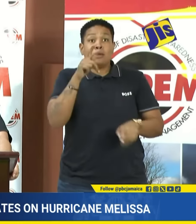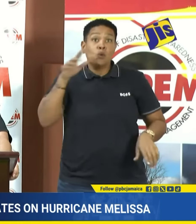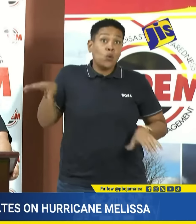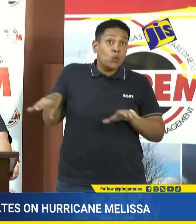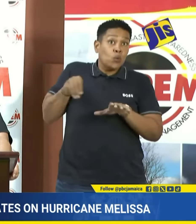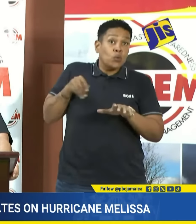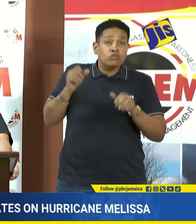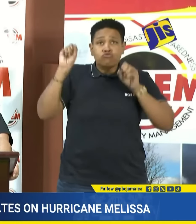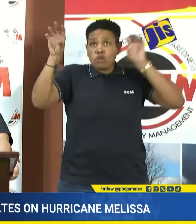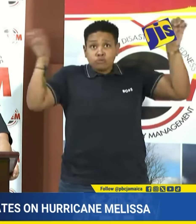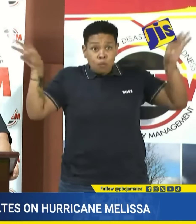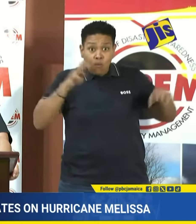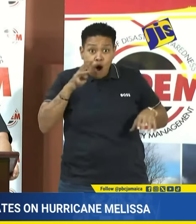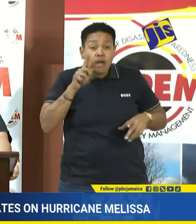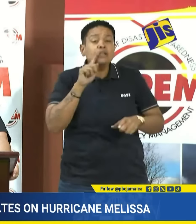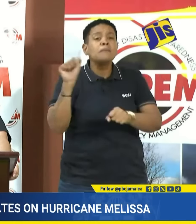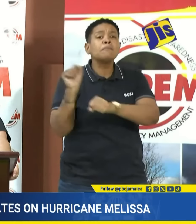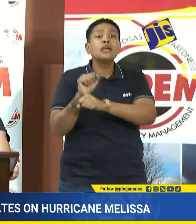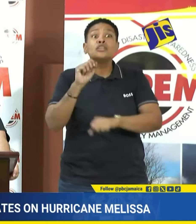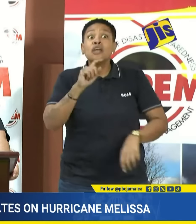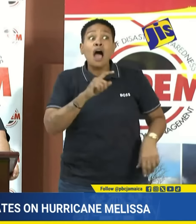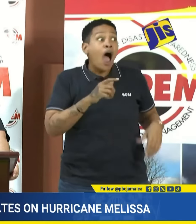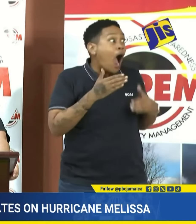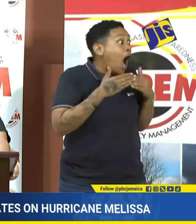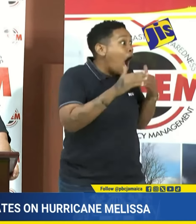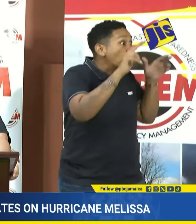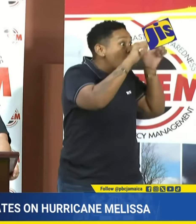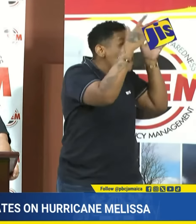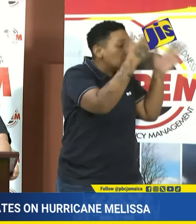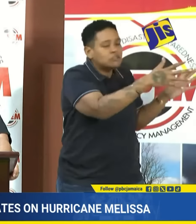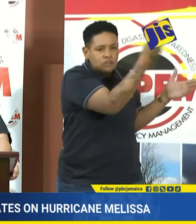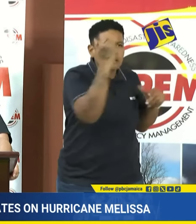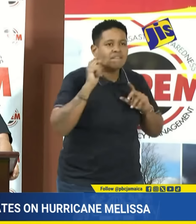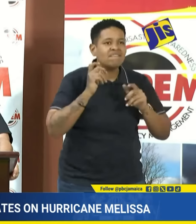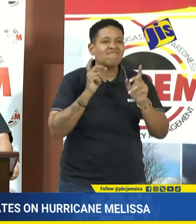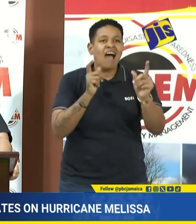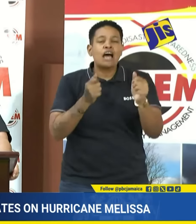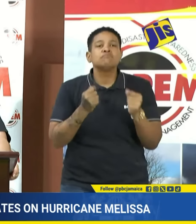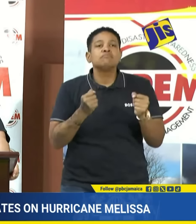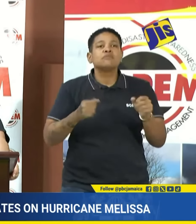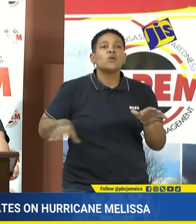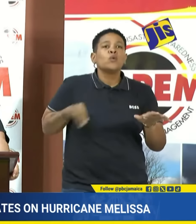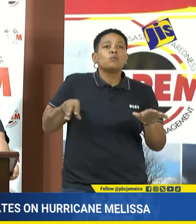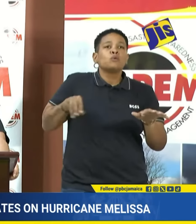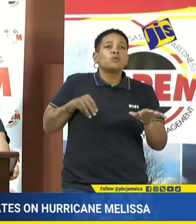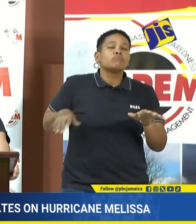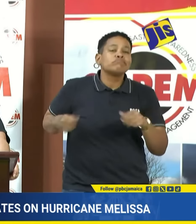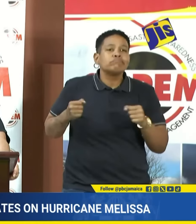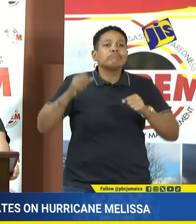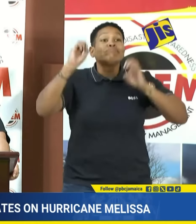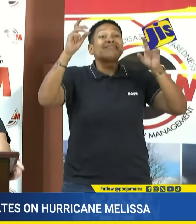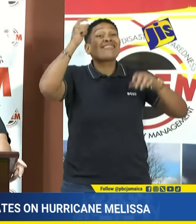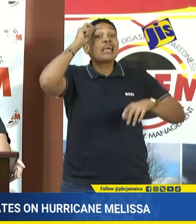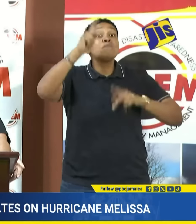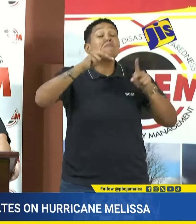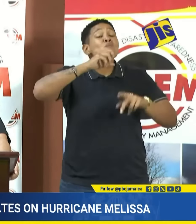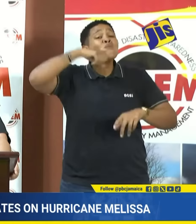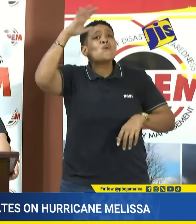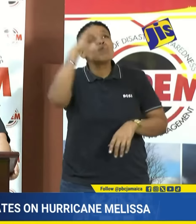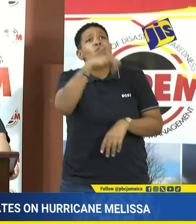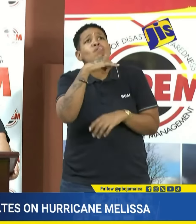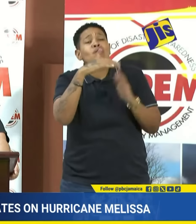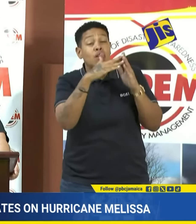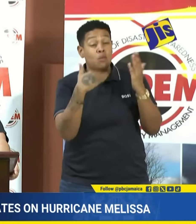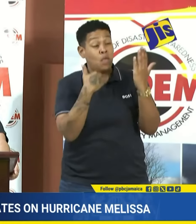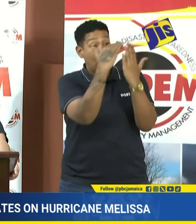that they're pre-positioned to go to our loading bays immediately after to start to deal with many of our elderly shut-ins. We've got quite